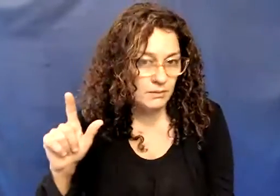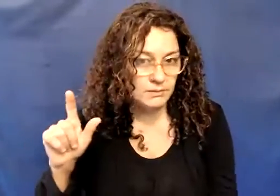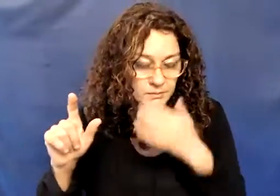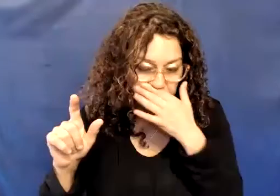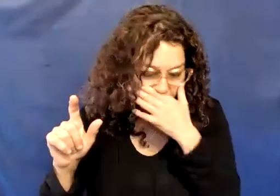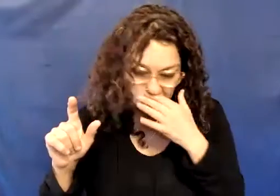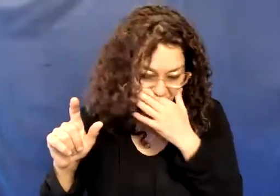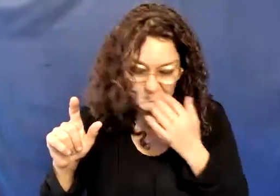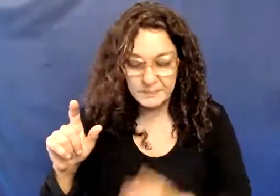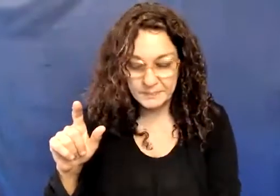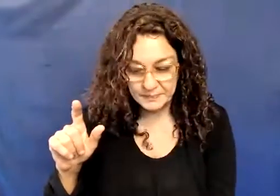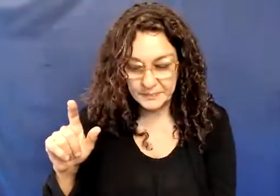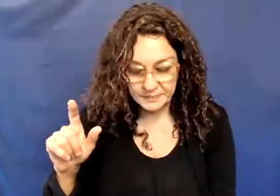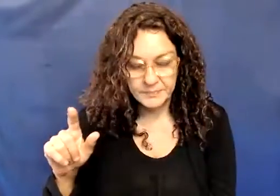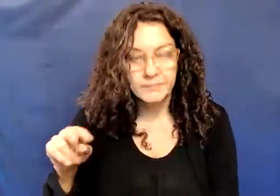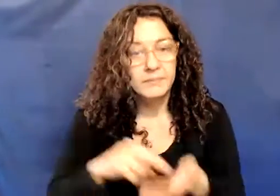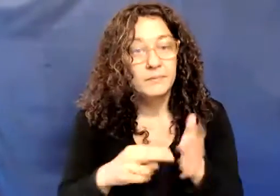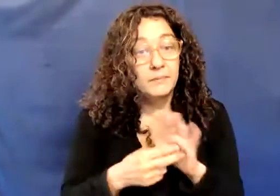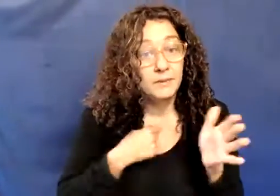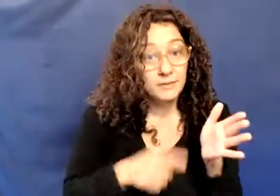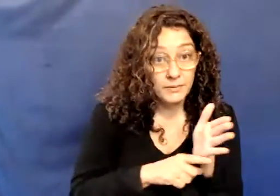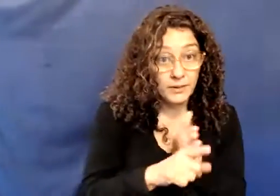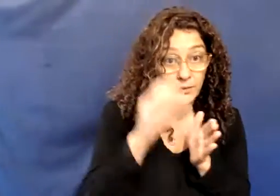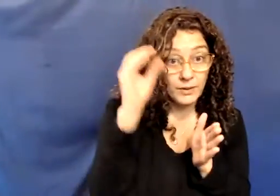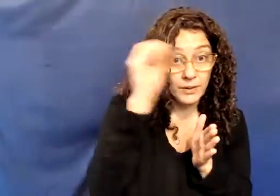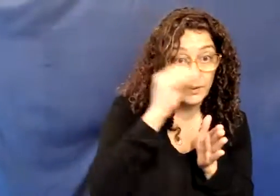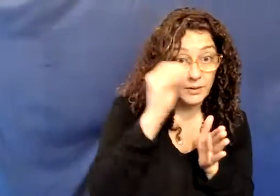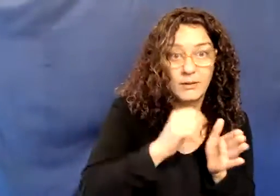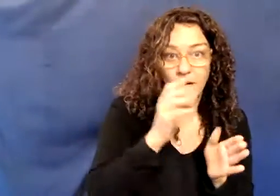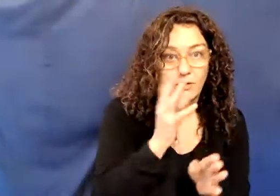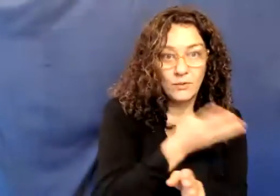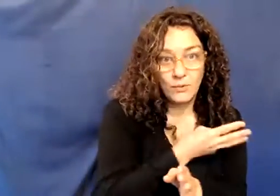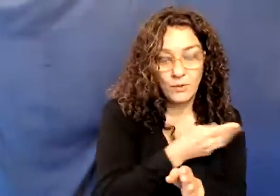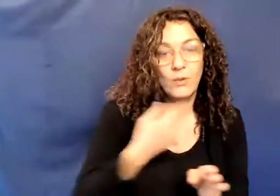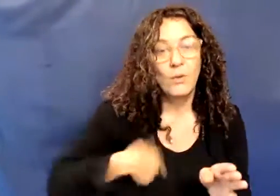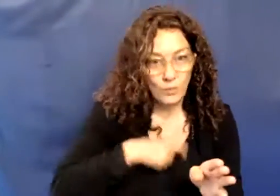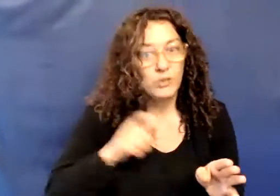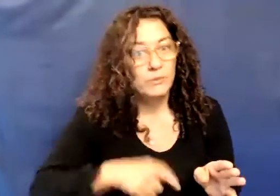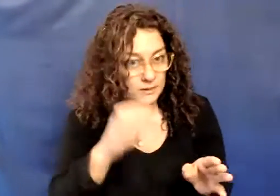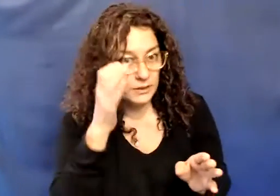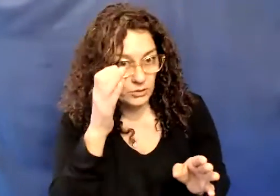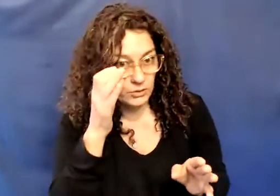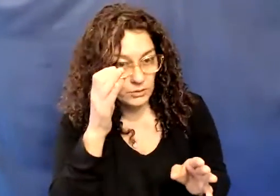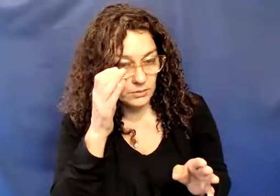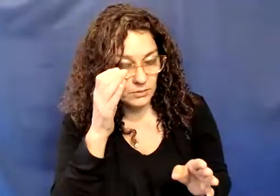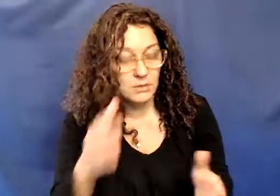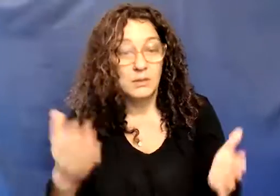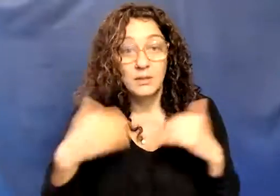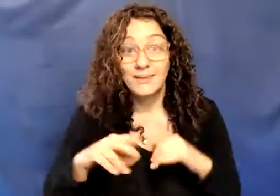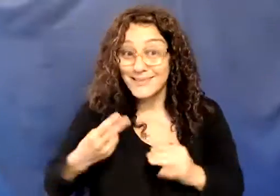assuring us that the minority opinion will be heard. Here's the second part. And that petitions for the redress